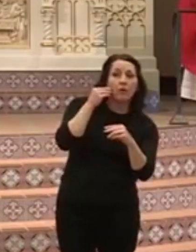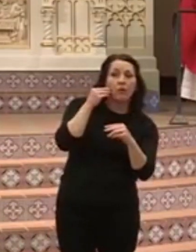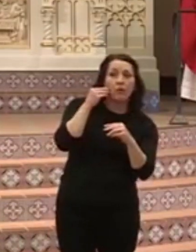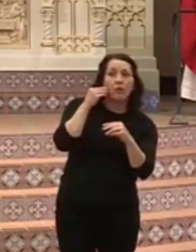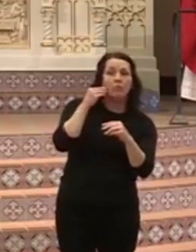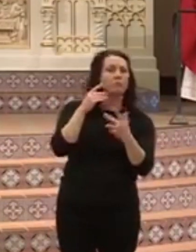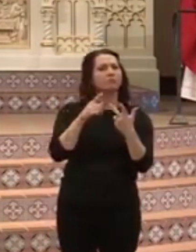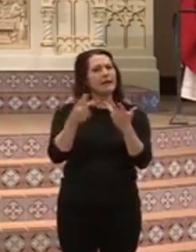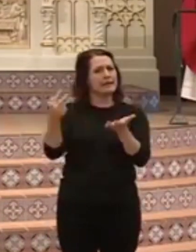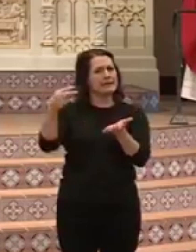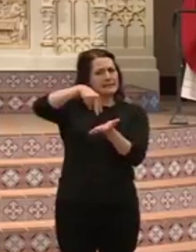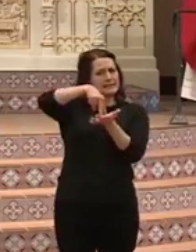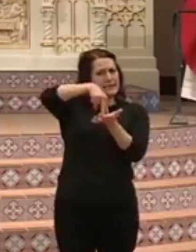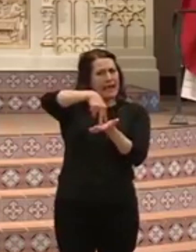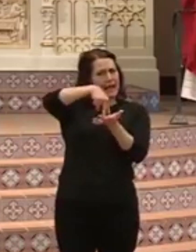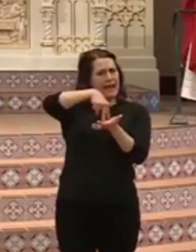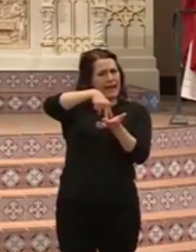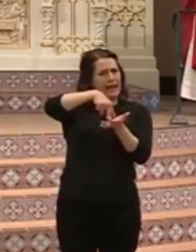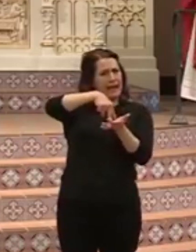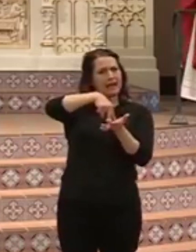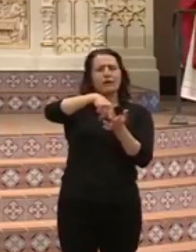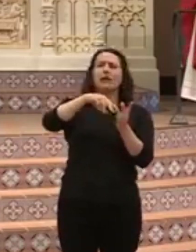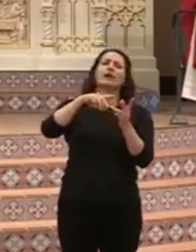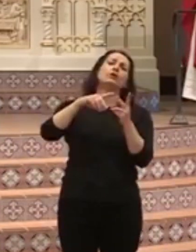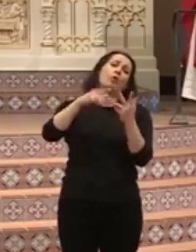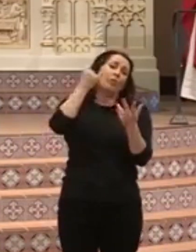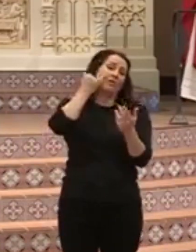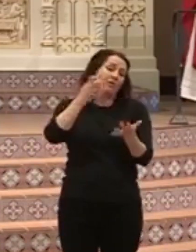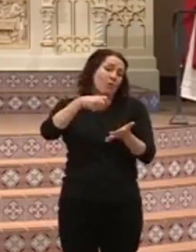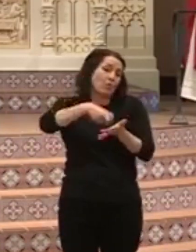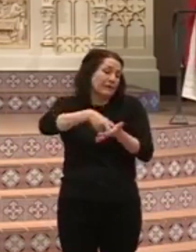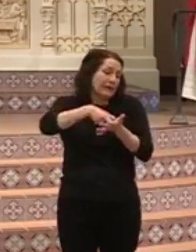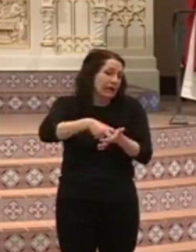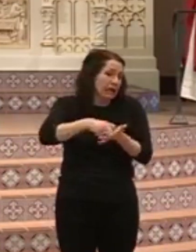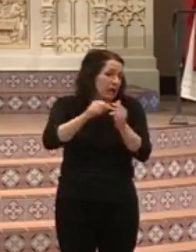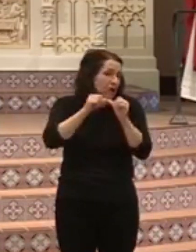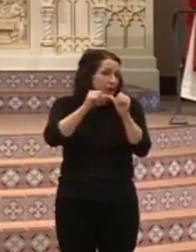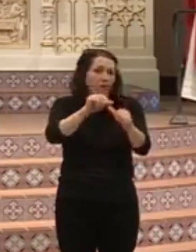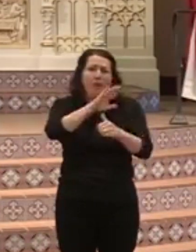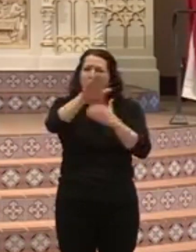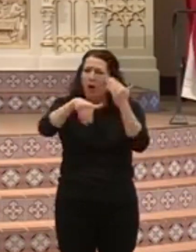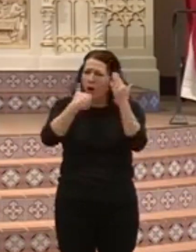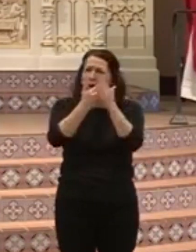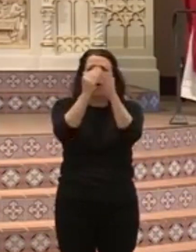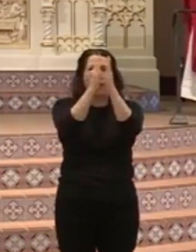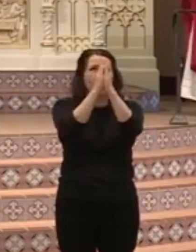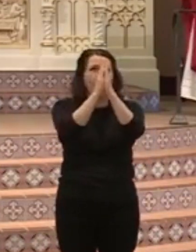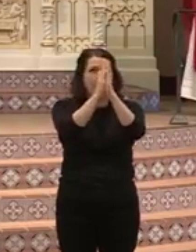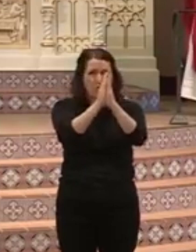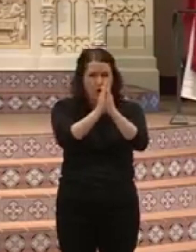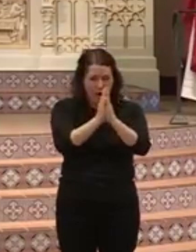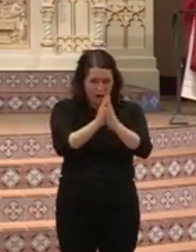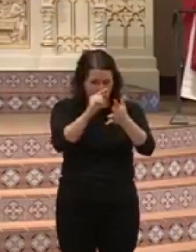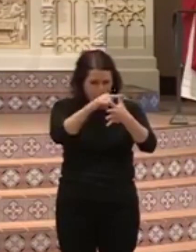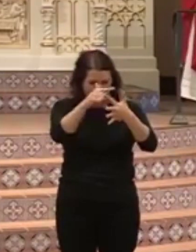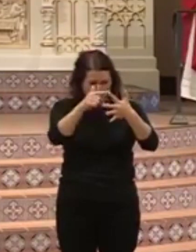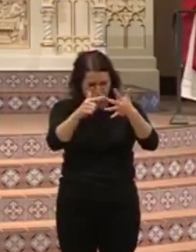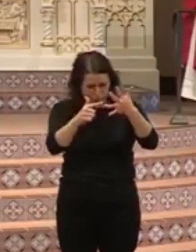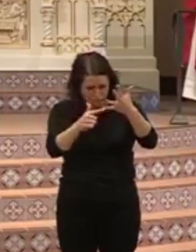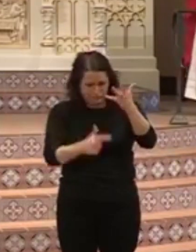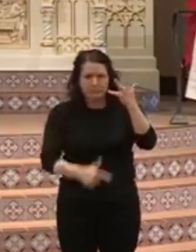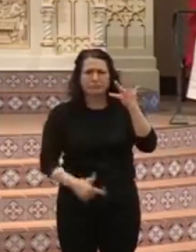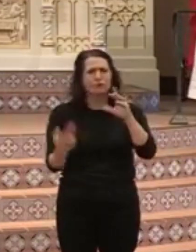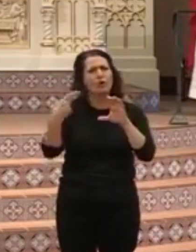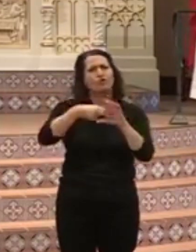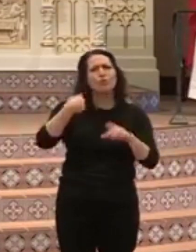stand throughout all of this, or if you would like to kneel through all of these intercessions, just ask you to join with us in